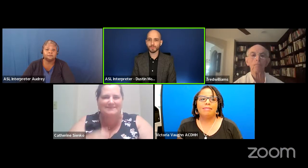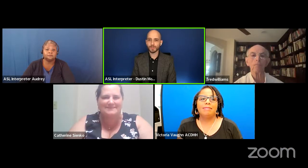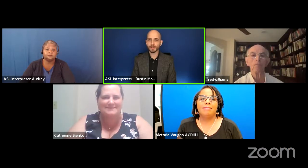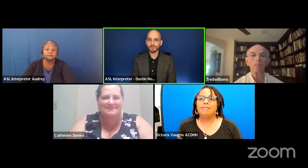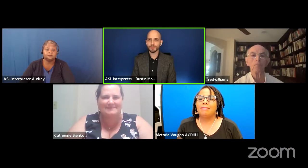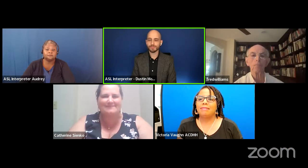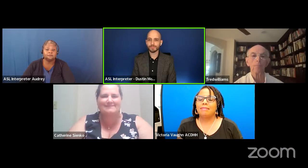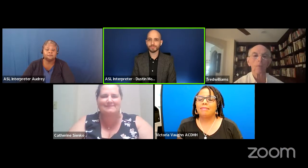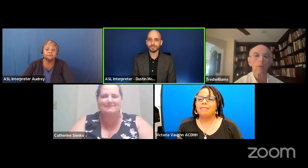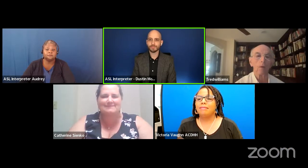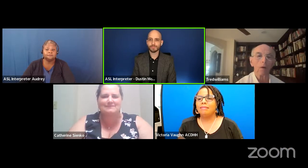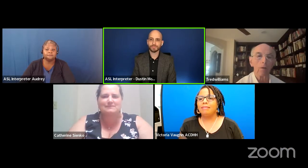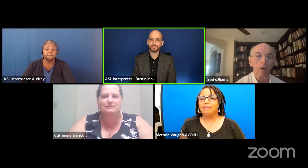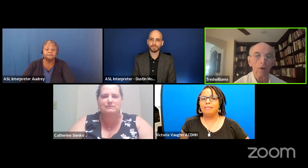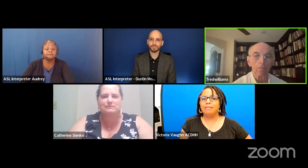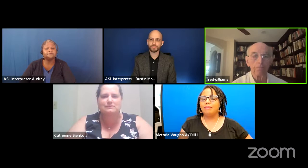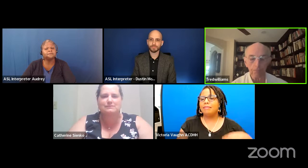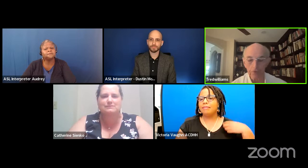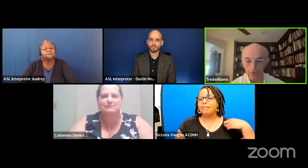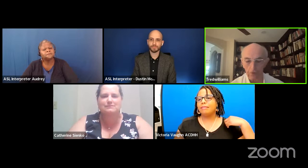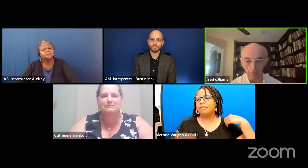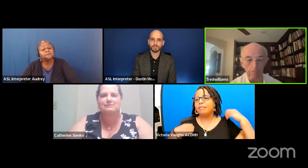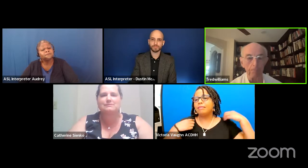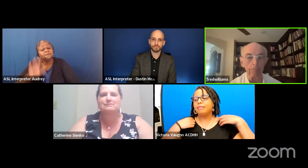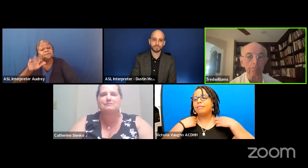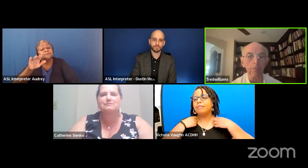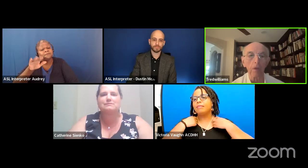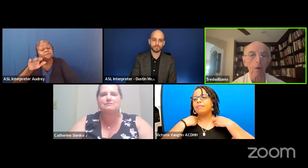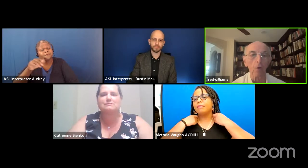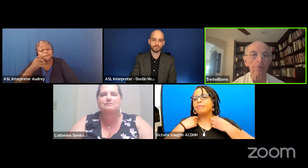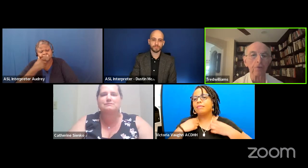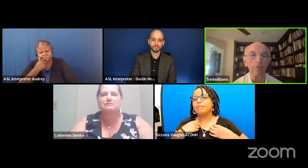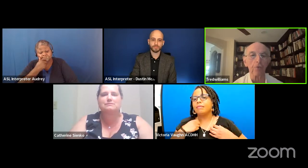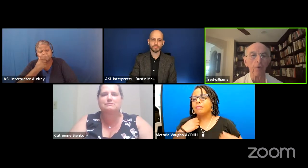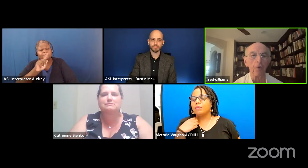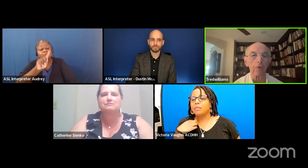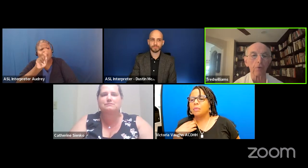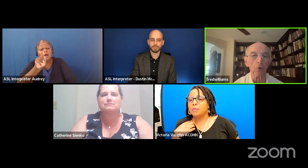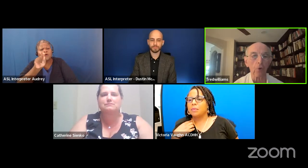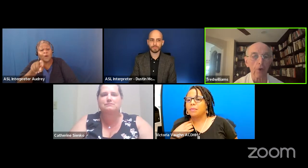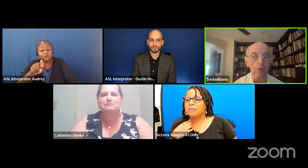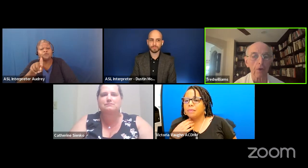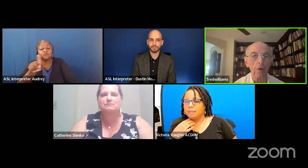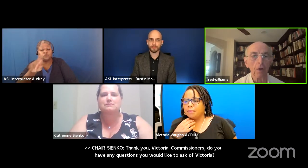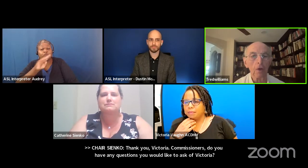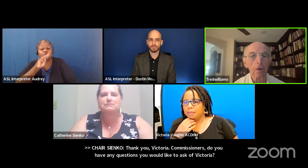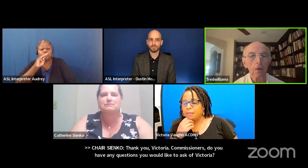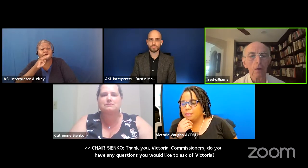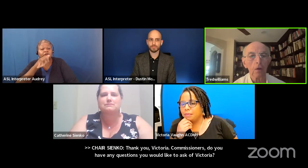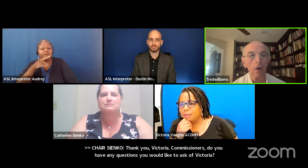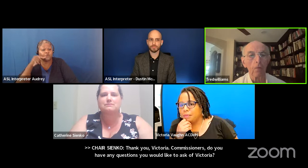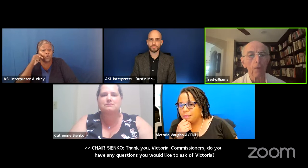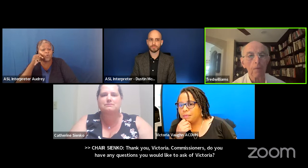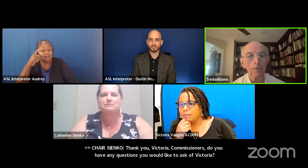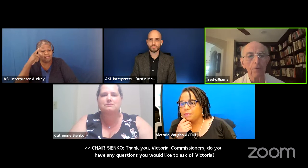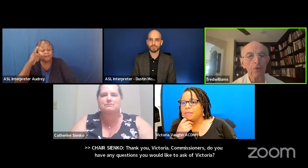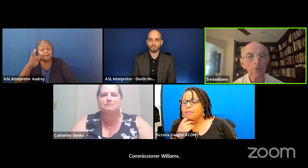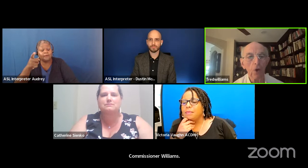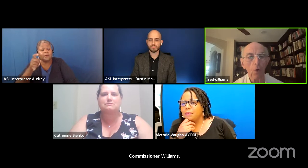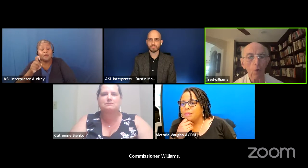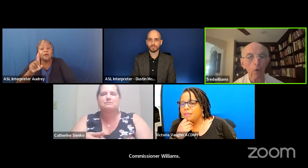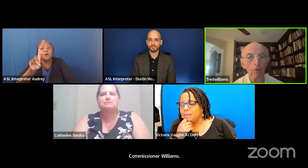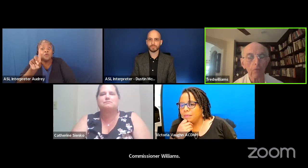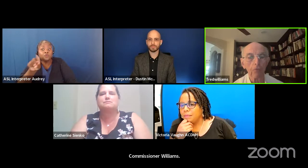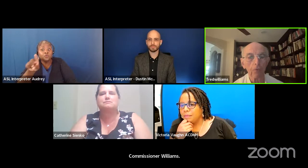Commissioner Williams. This is a question for Victoria, I think. Do